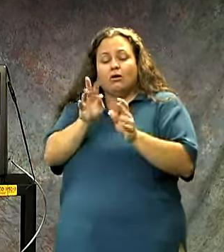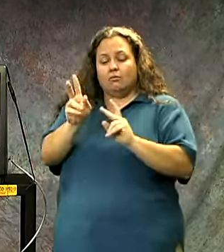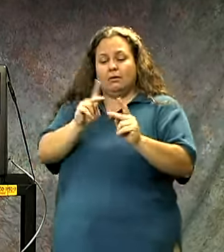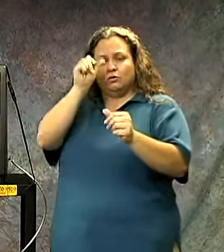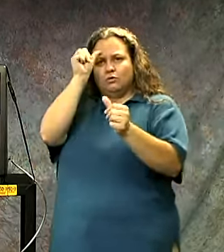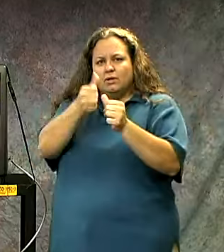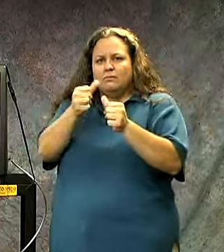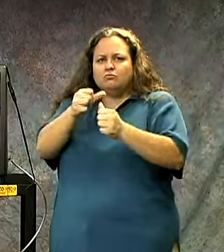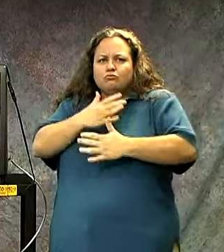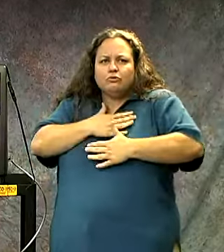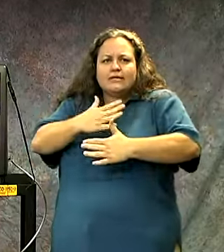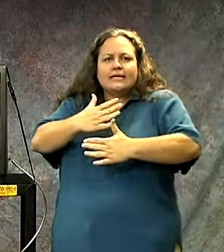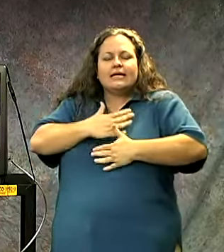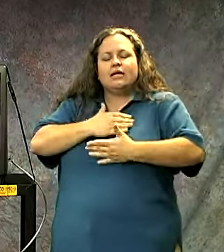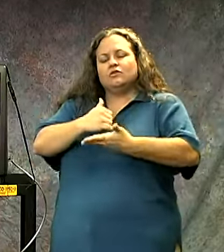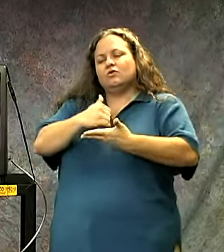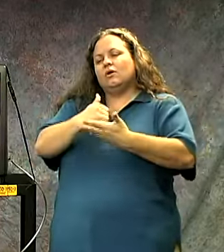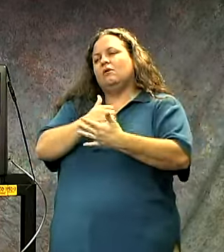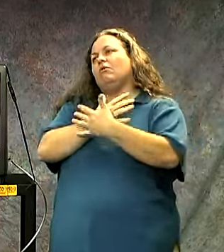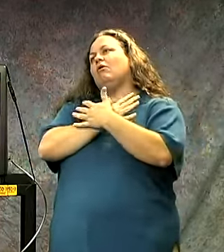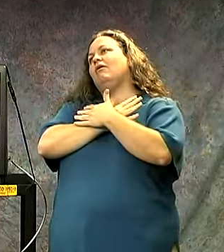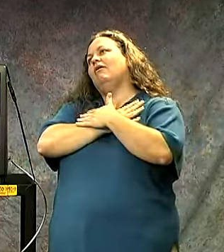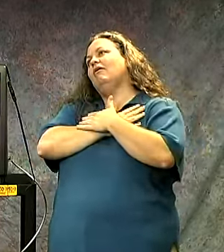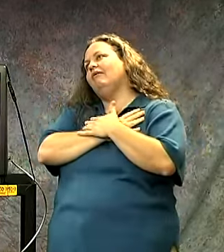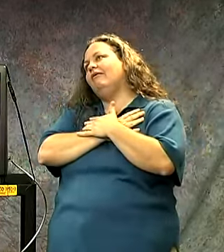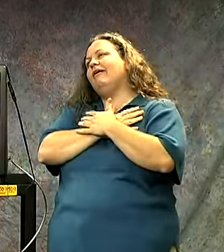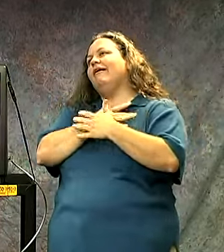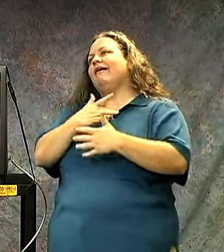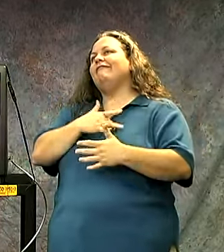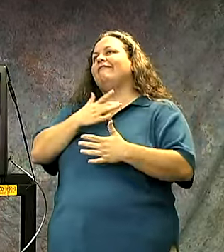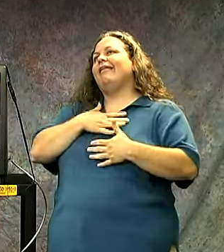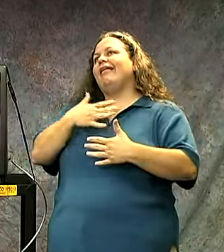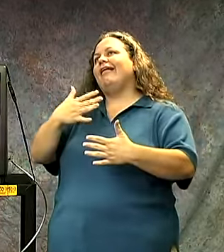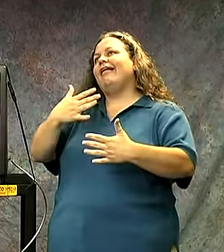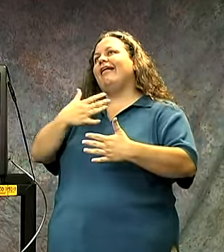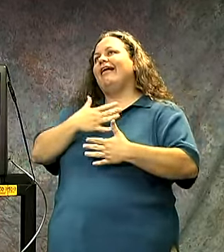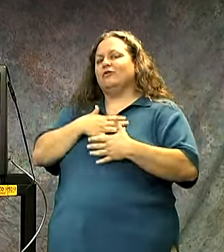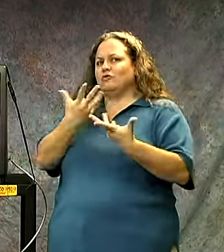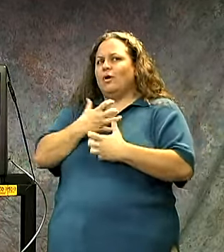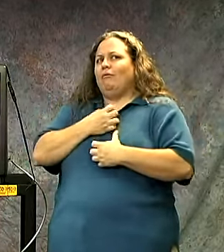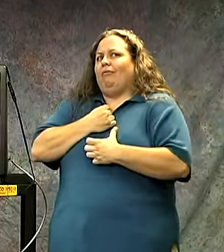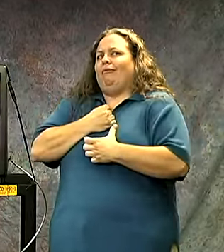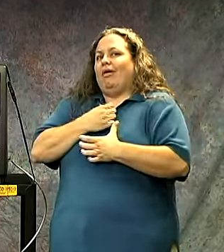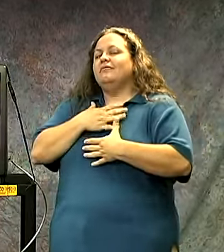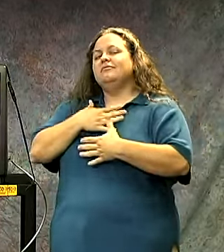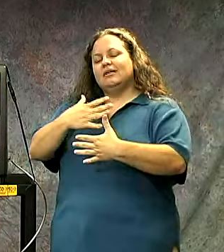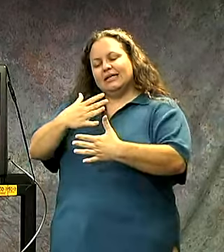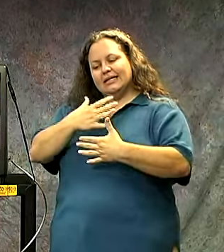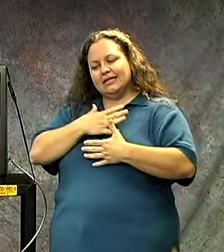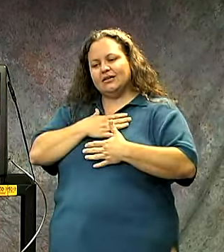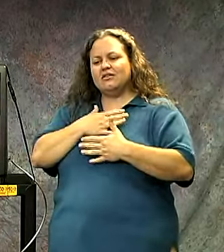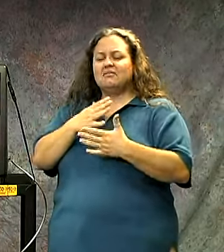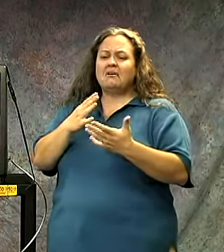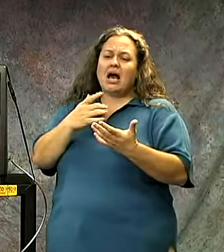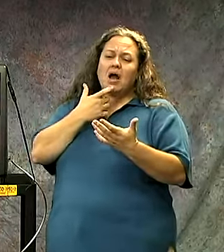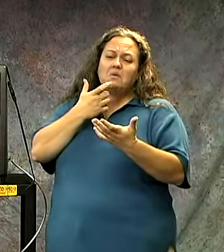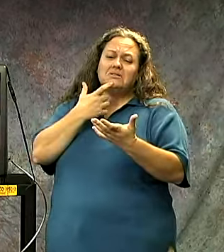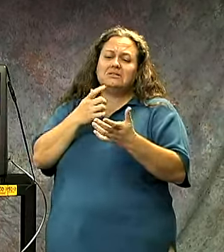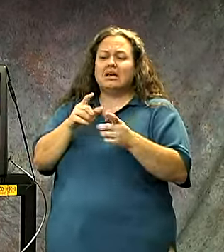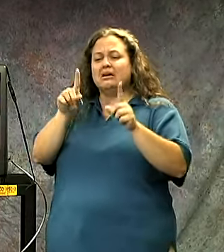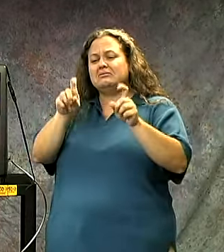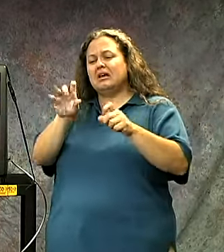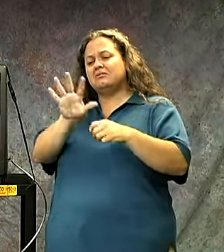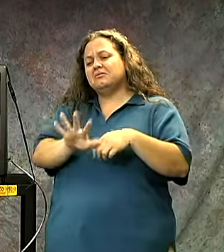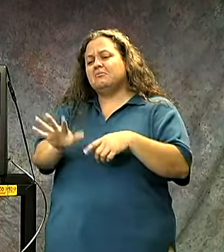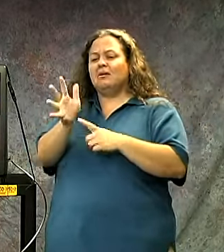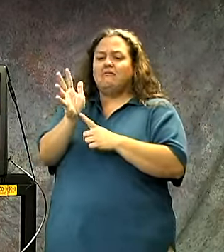breathing during this exam and think about your breathing to keep you relaxed, keep your muscles relaxed. The exam itself takes between